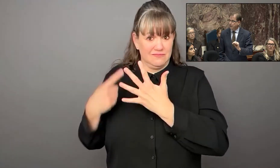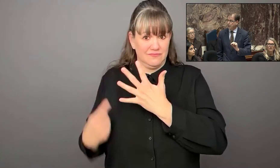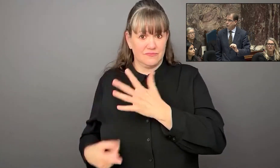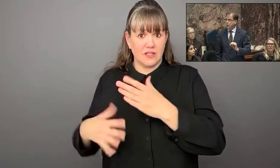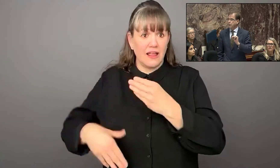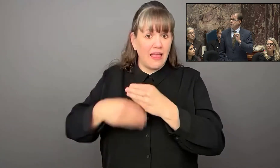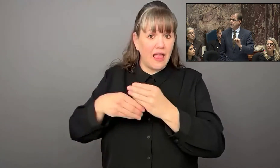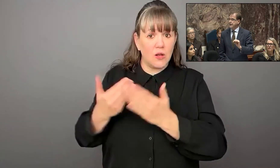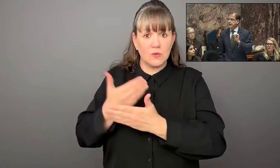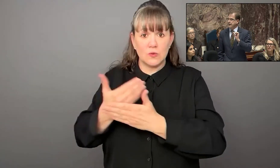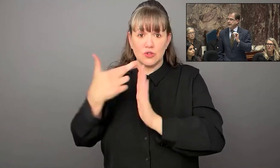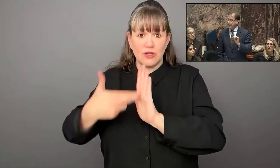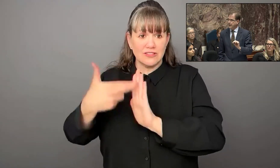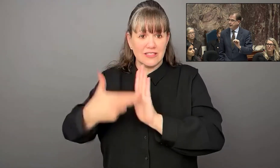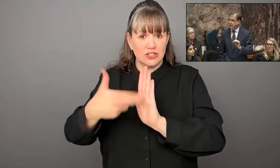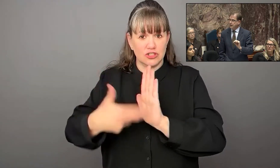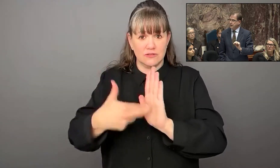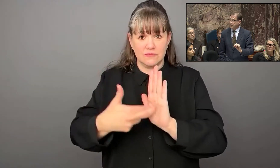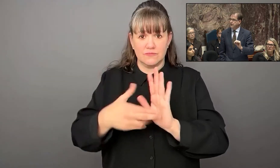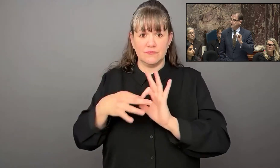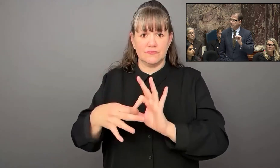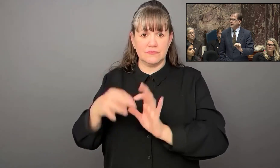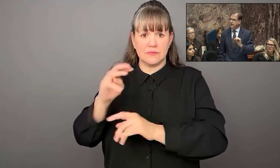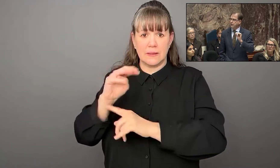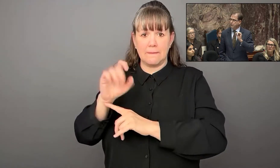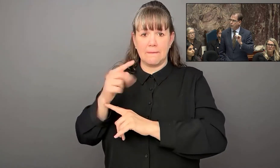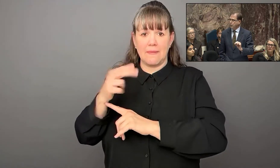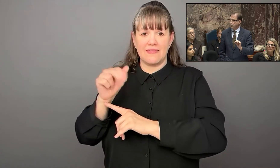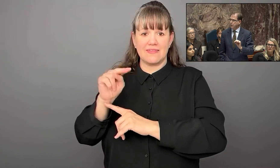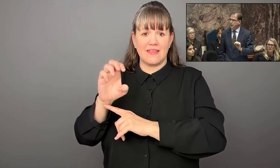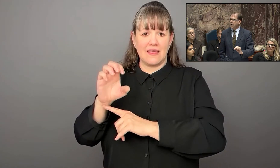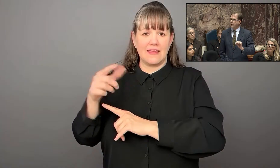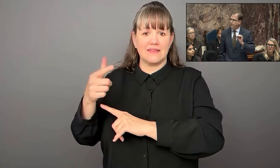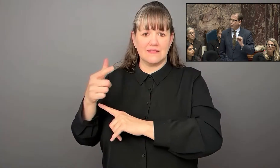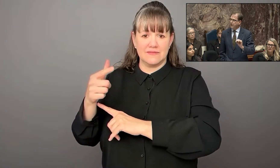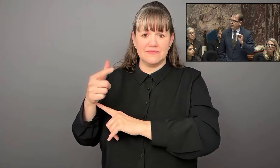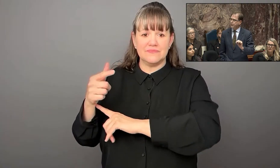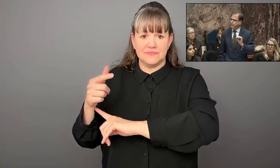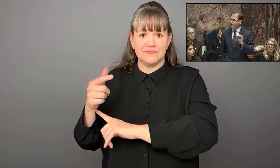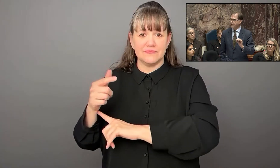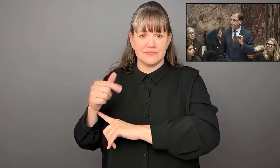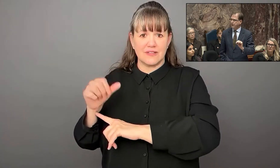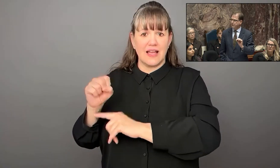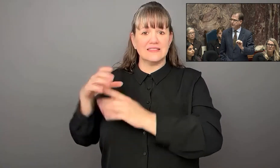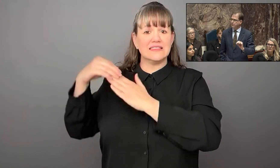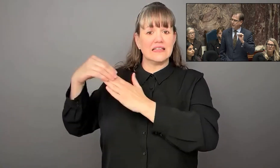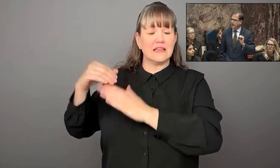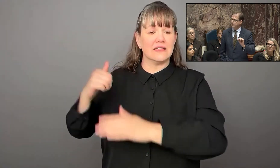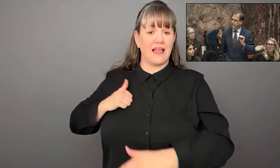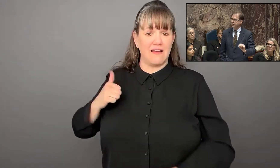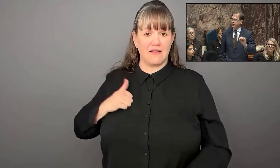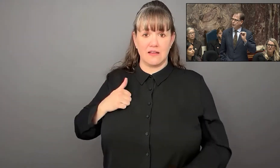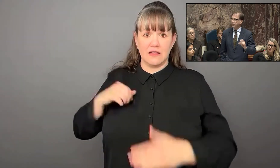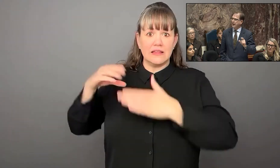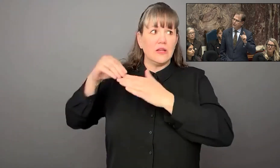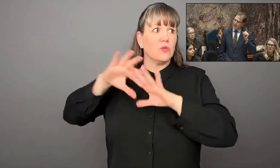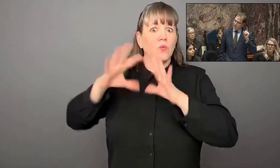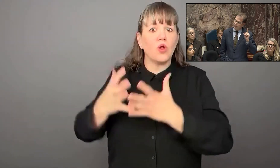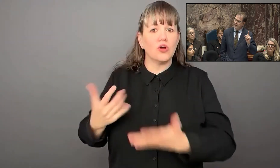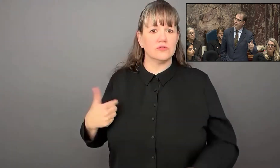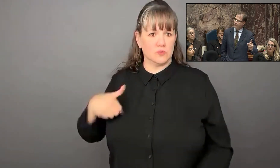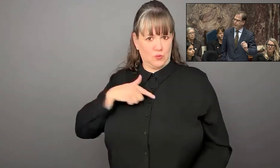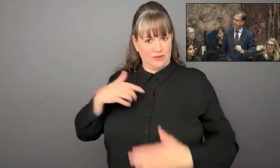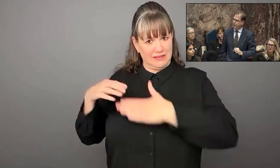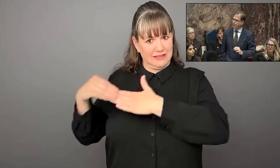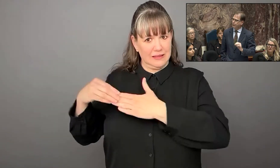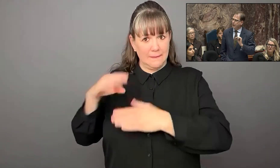methane, where we're leading Canada, indeed leading the world, a 43% reduction in methane emissions in the oil and gas sector,